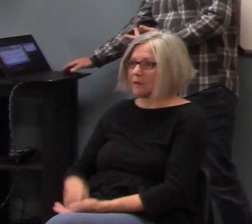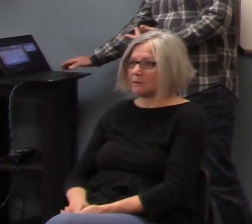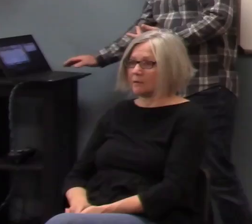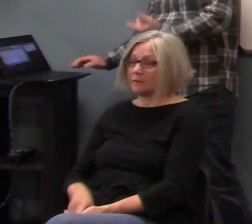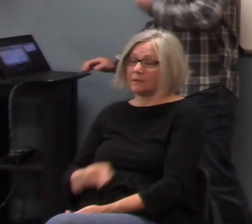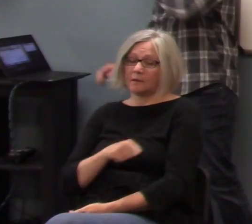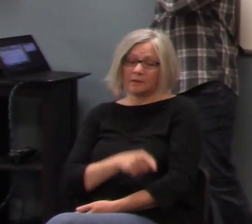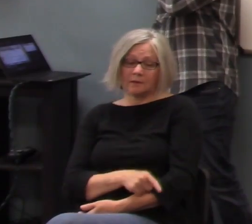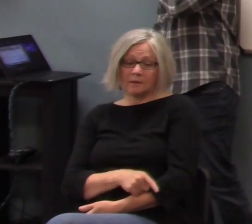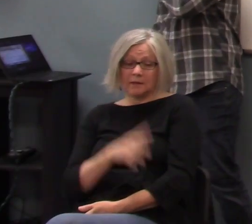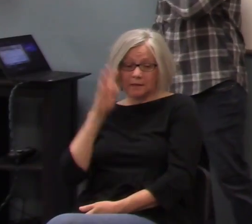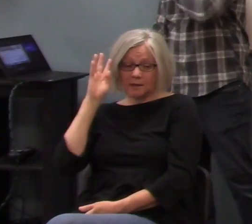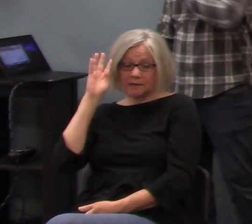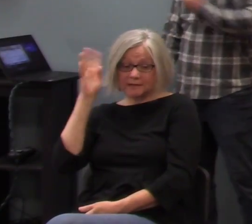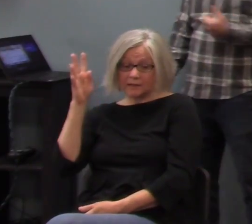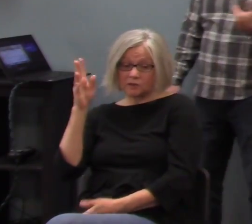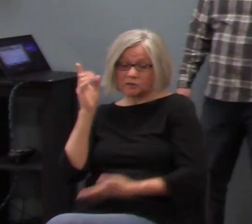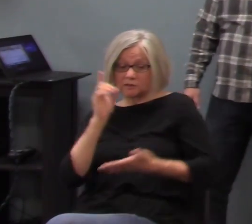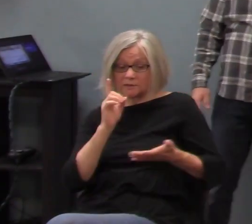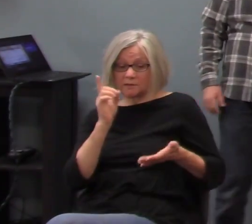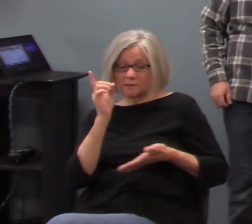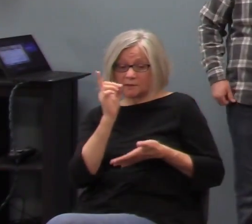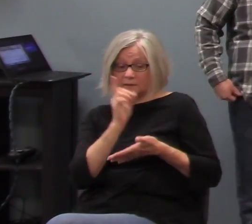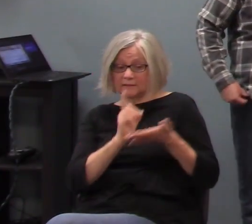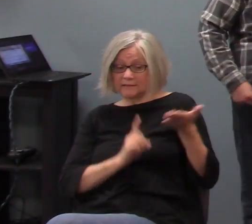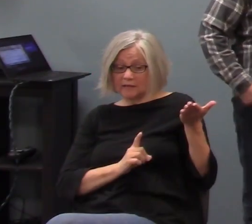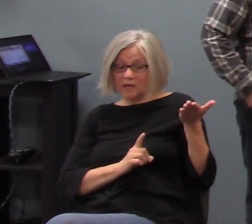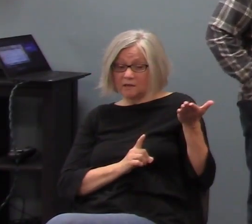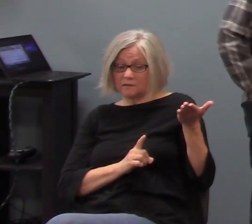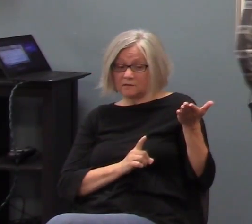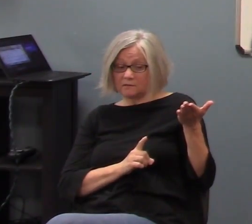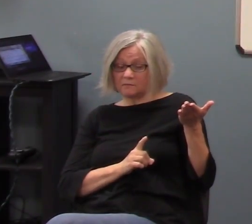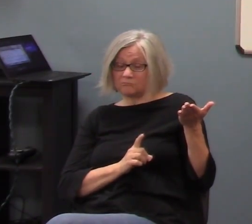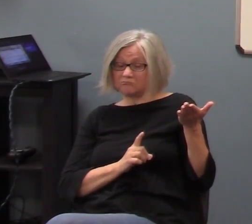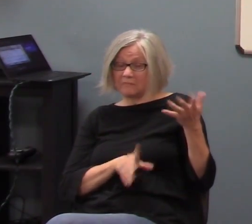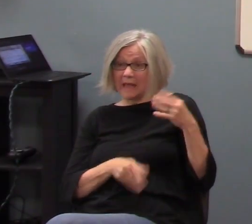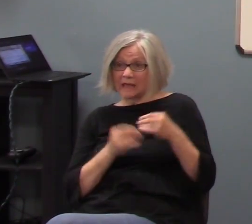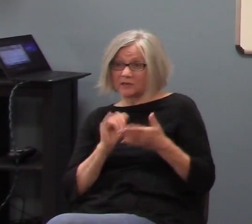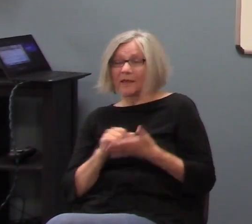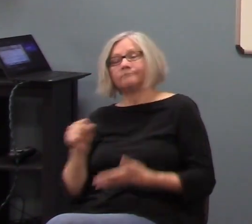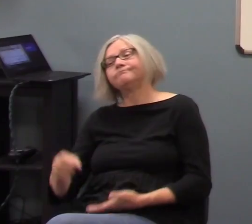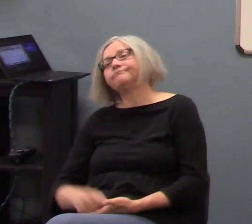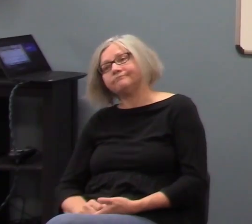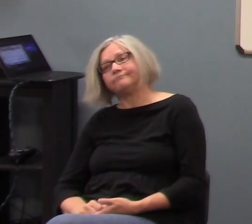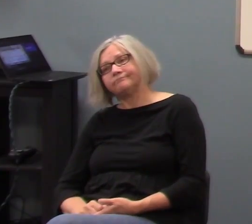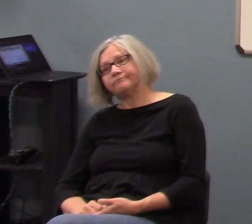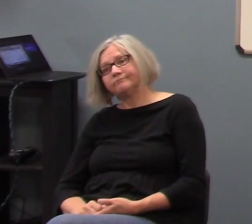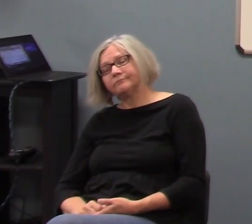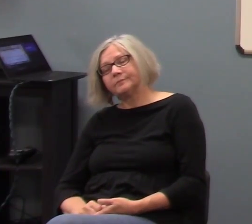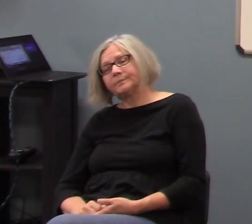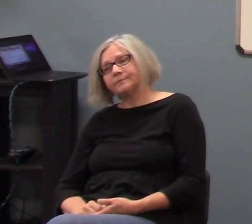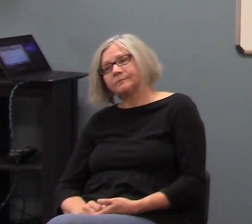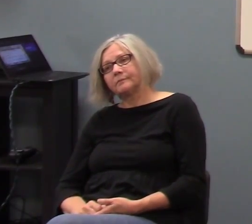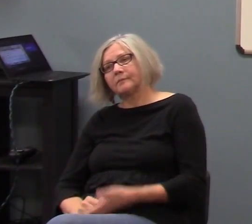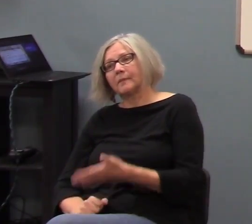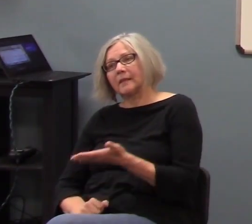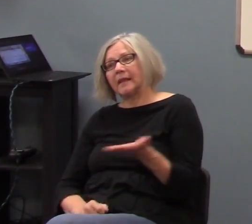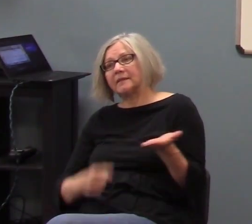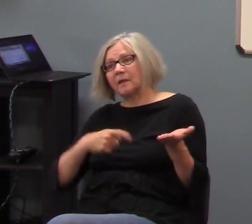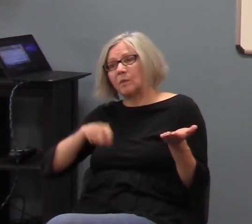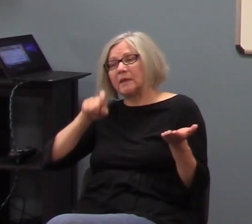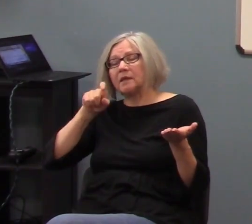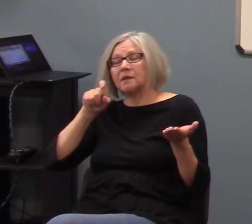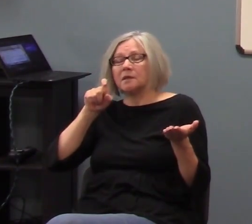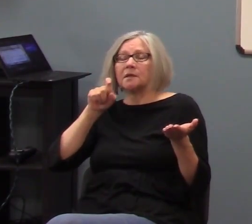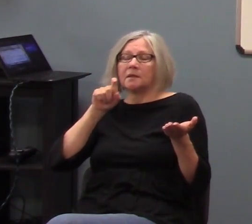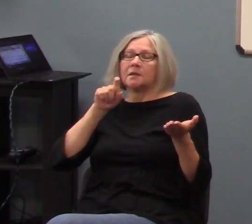design factor into that at all? And it turns out that it does. Because there's some things that we should predict, and